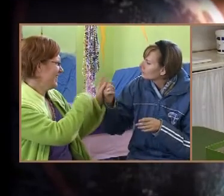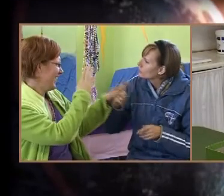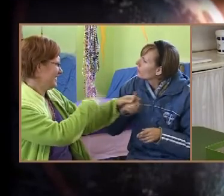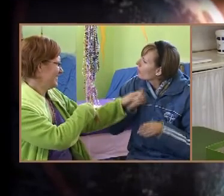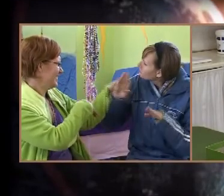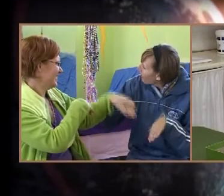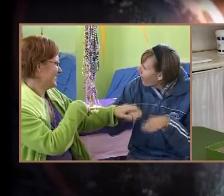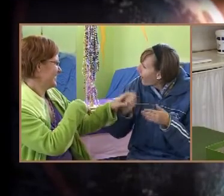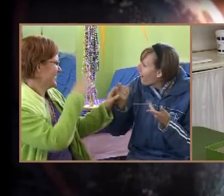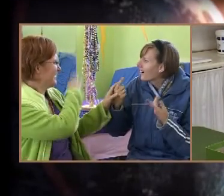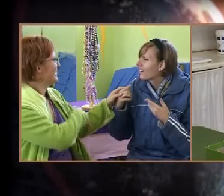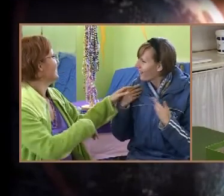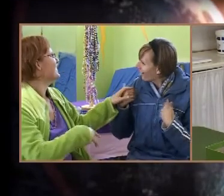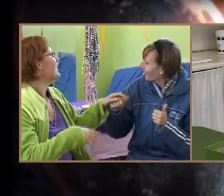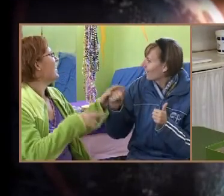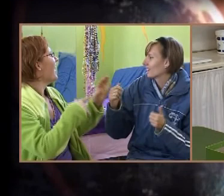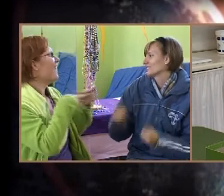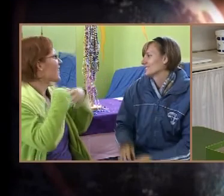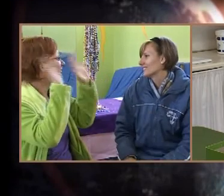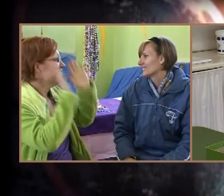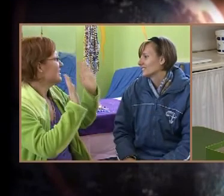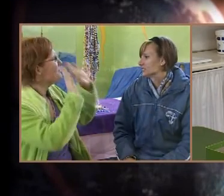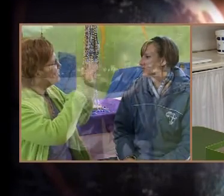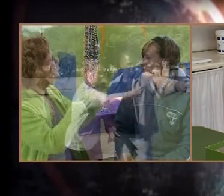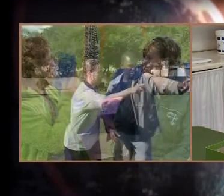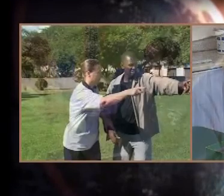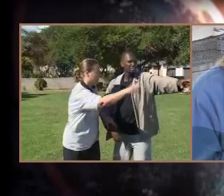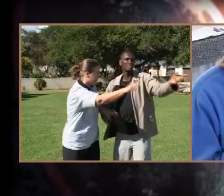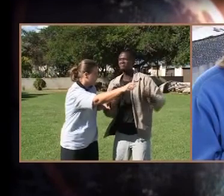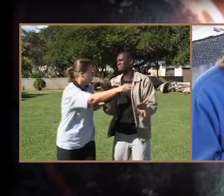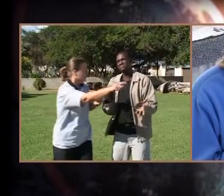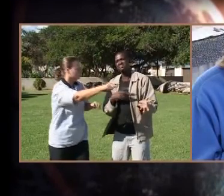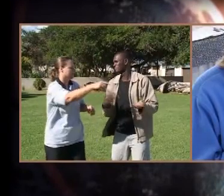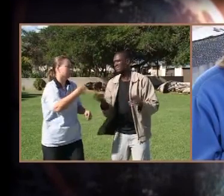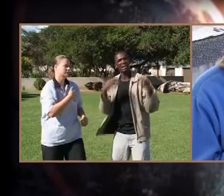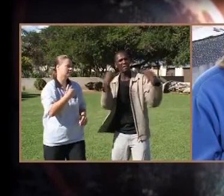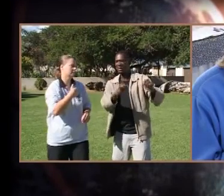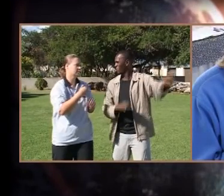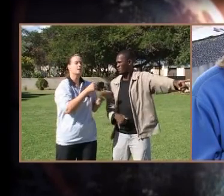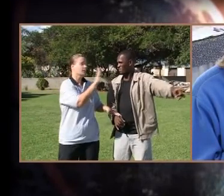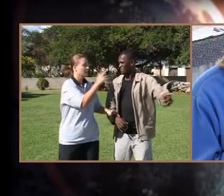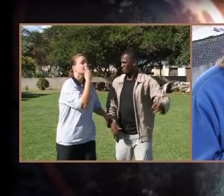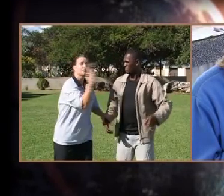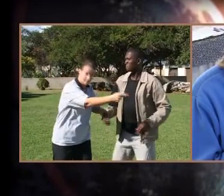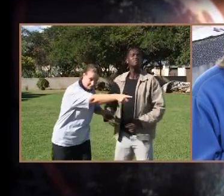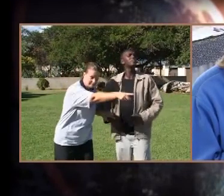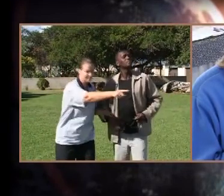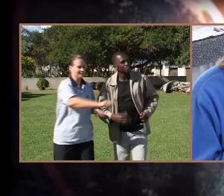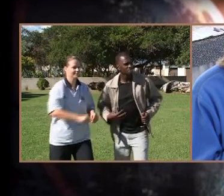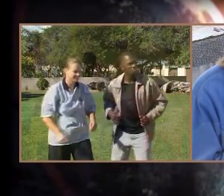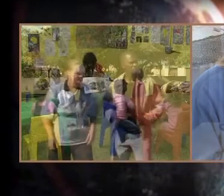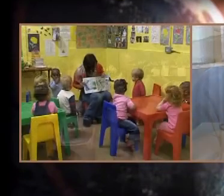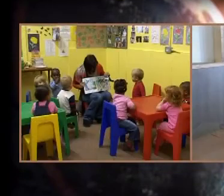your eyes are your ears. For decades, the outcry of persons with hearing loss has been, "Please hear